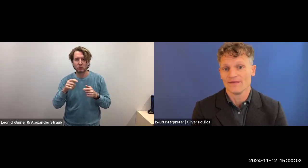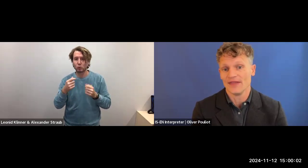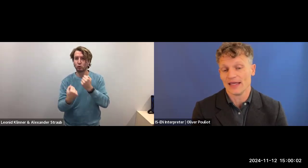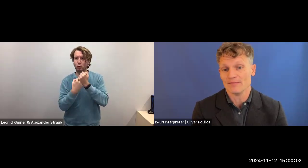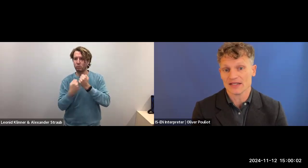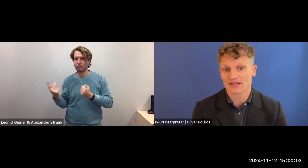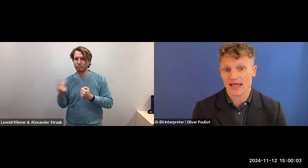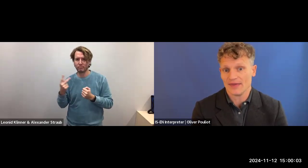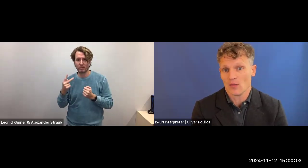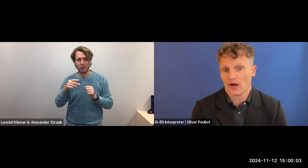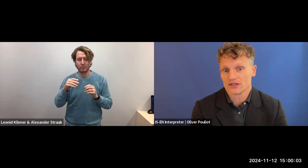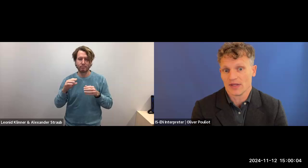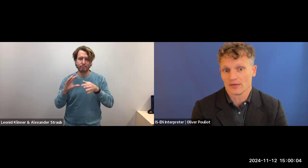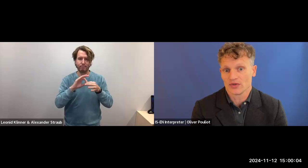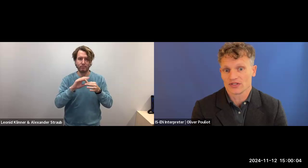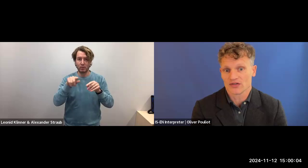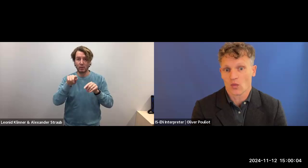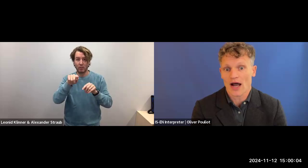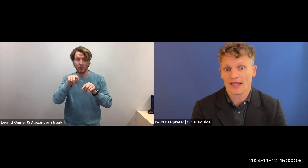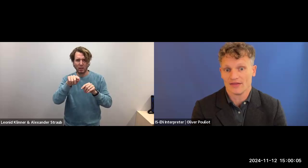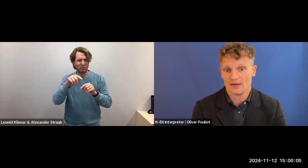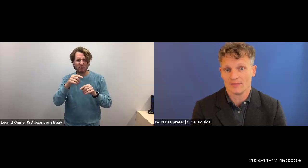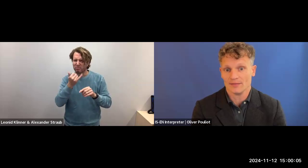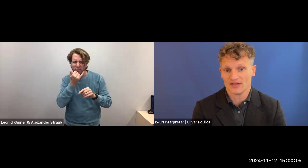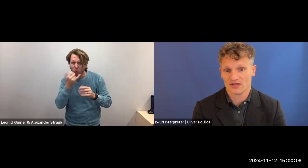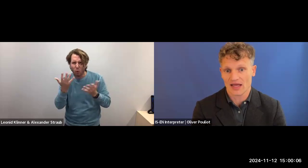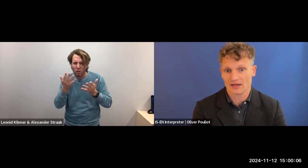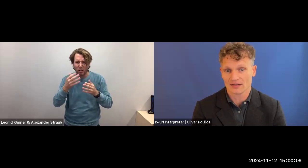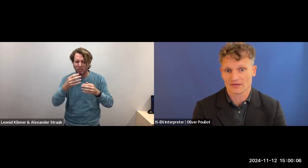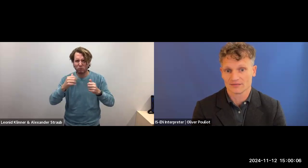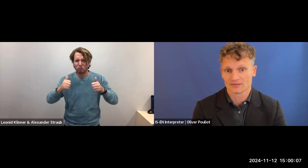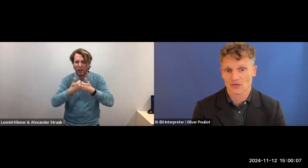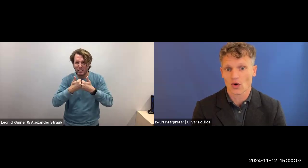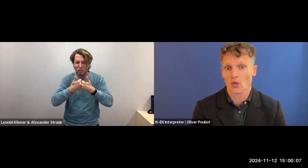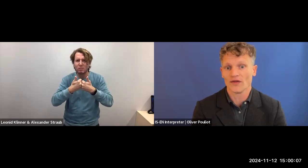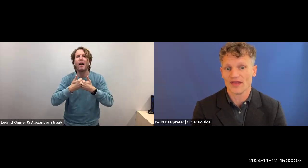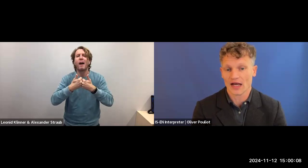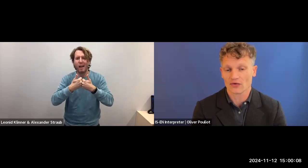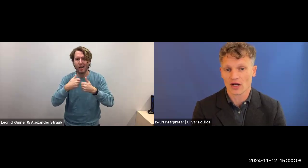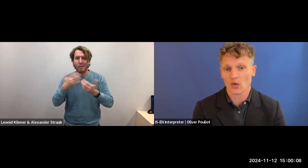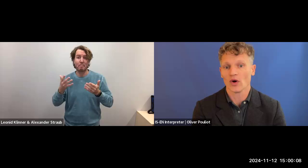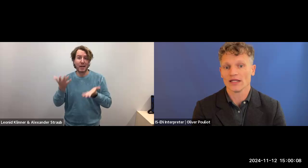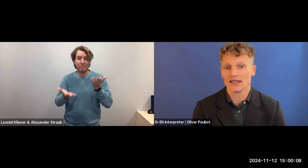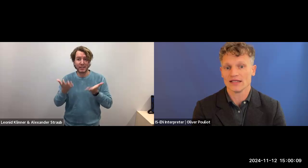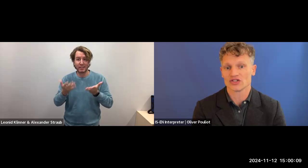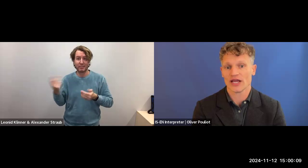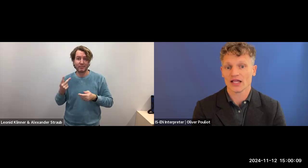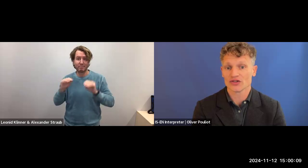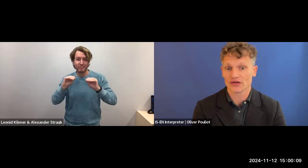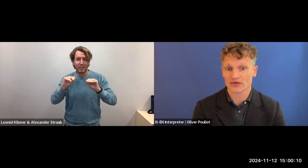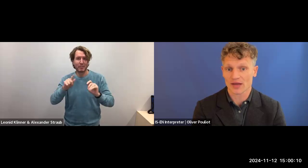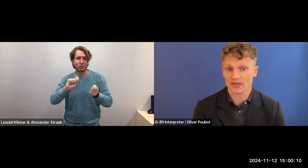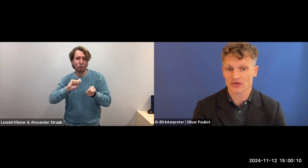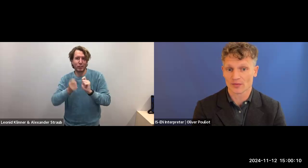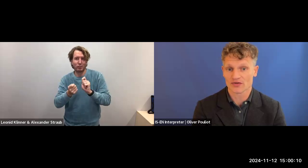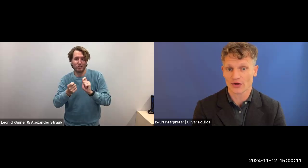video they missed, and they want to be able to assess why they missed that or what they got wrong, what is